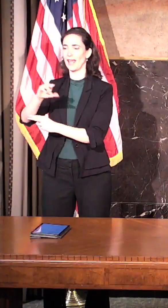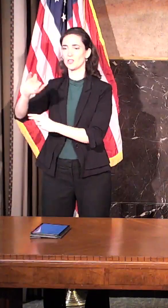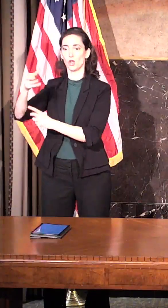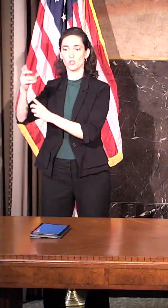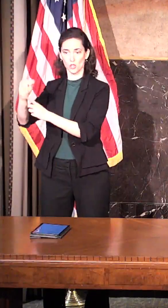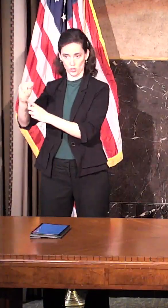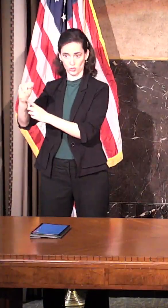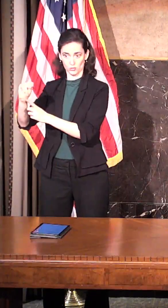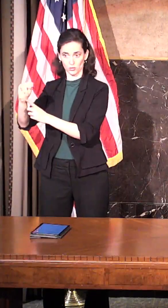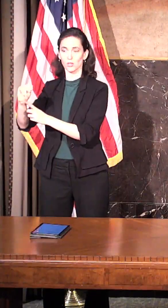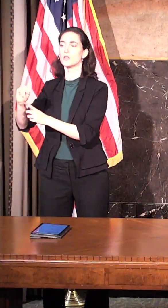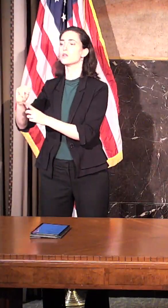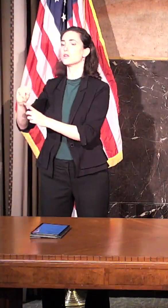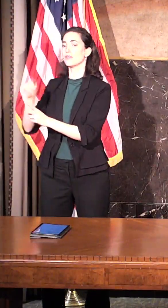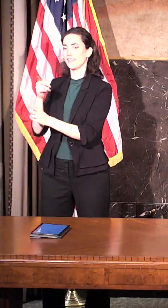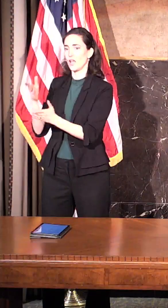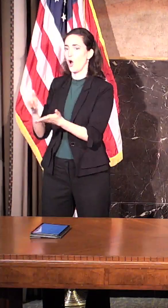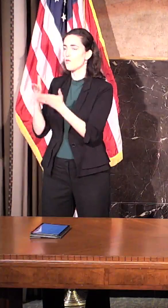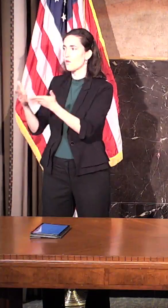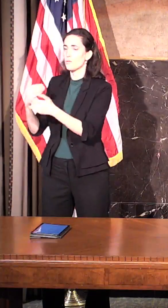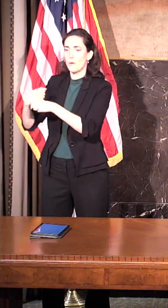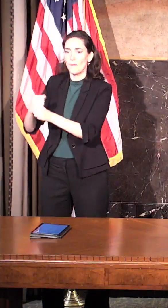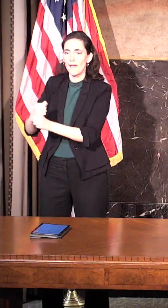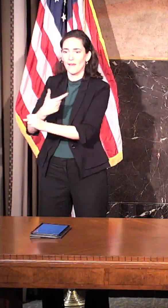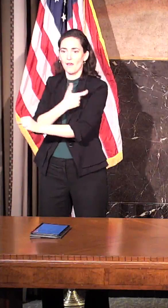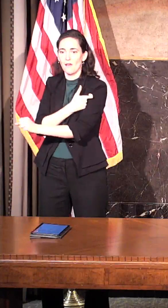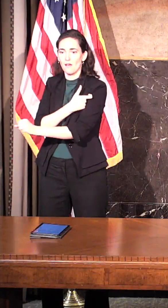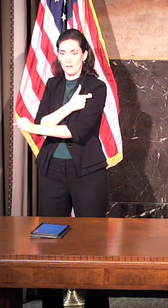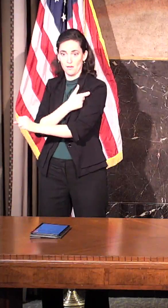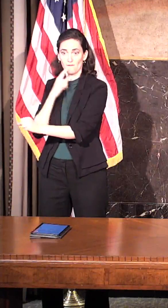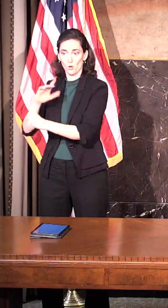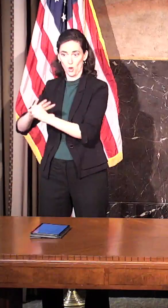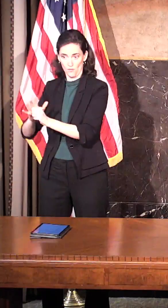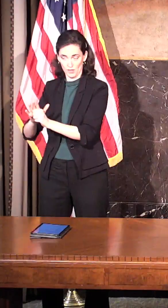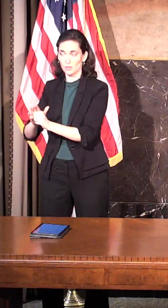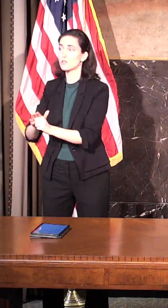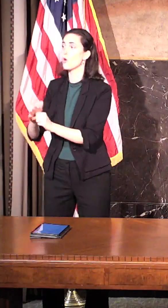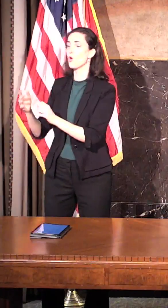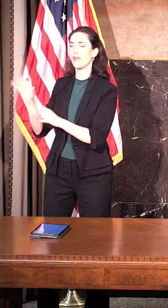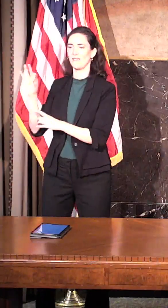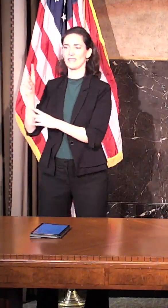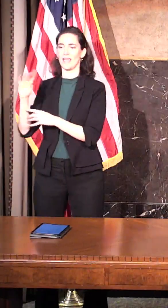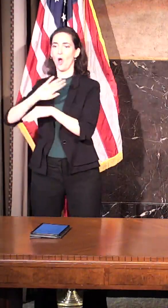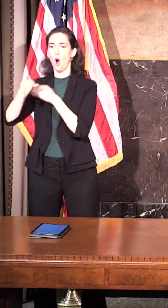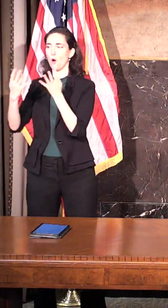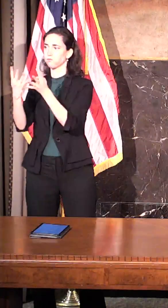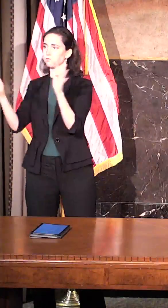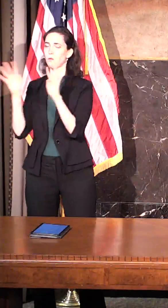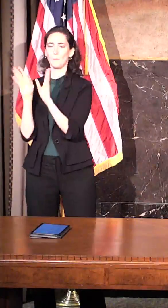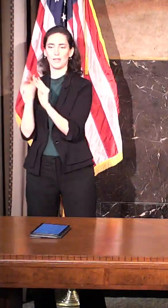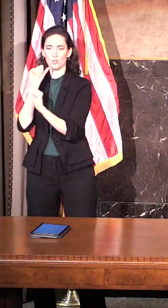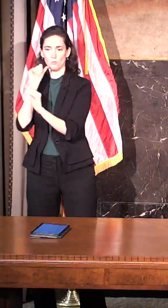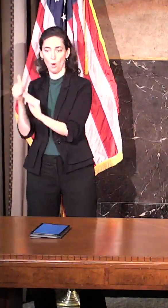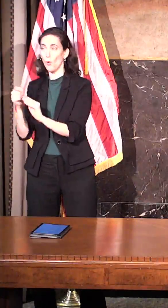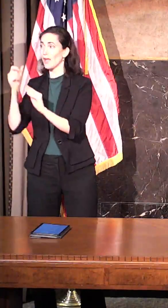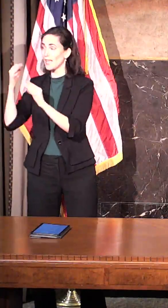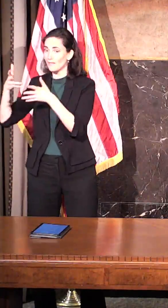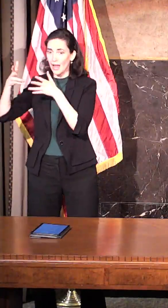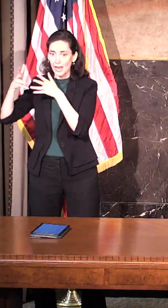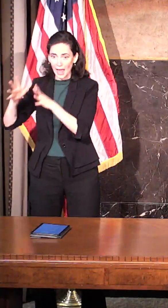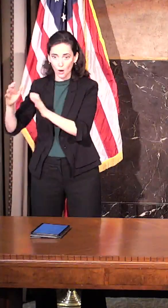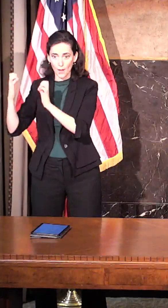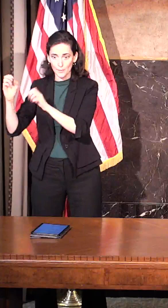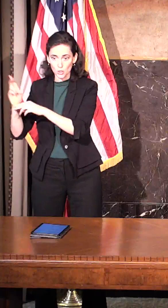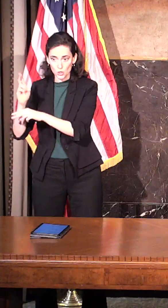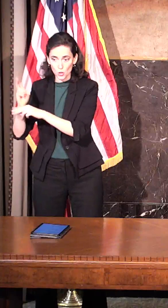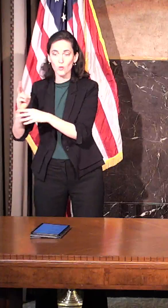panel meets tomorrow. If the FDA grants emergency use authorization, obviously that would give us a total